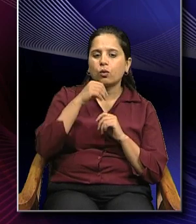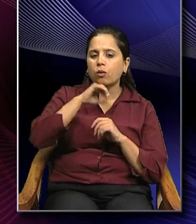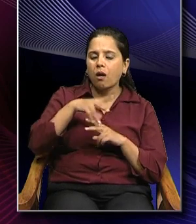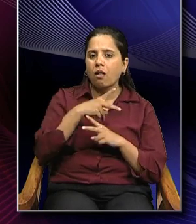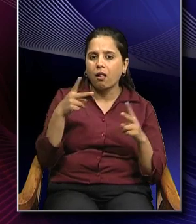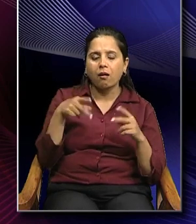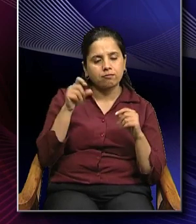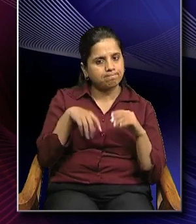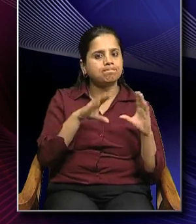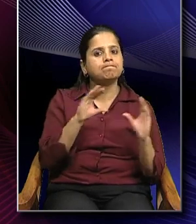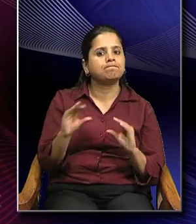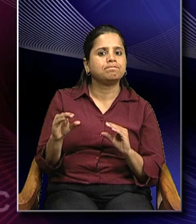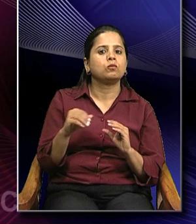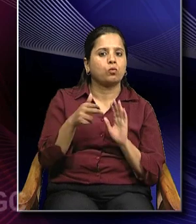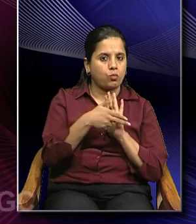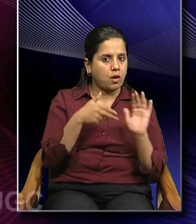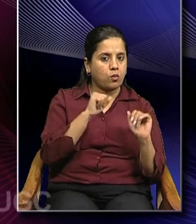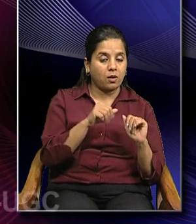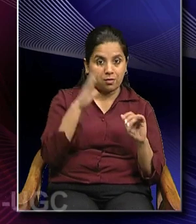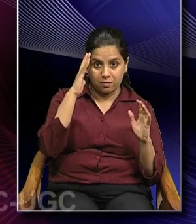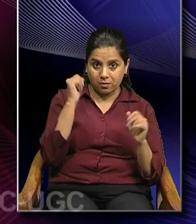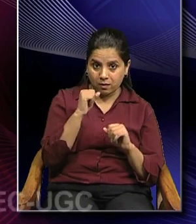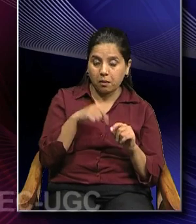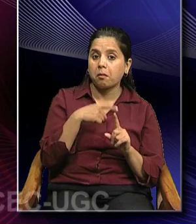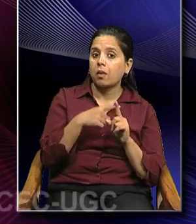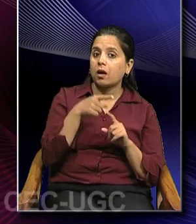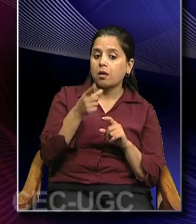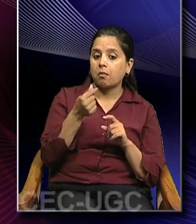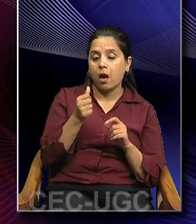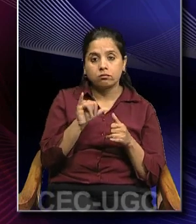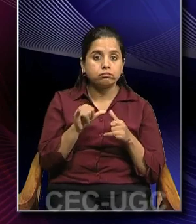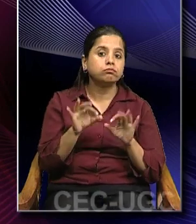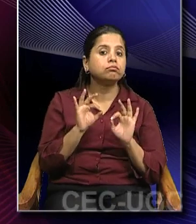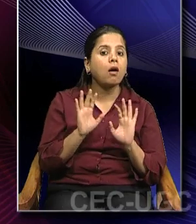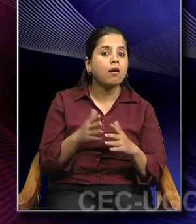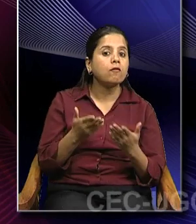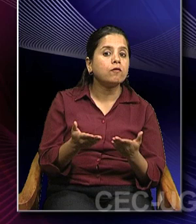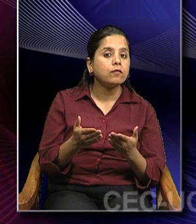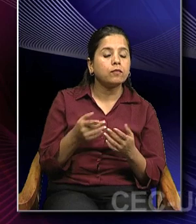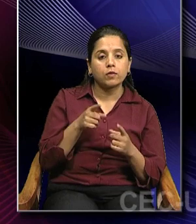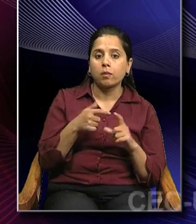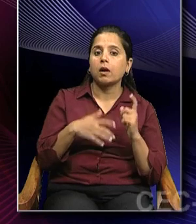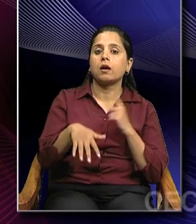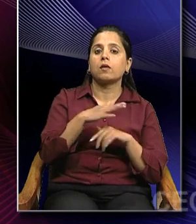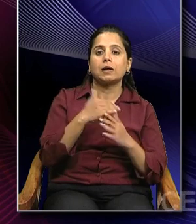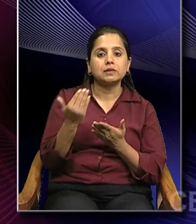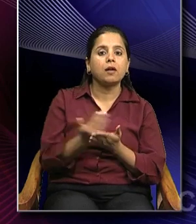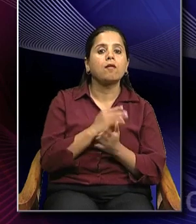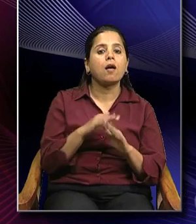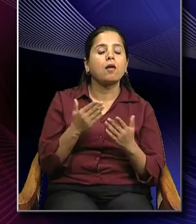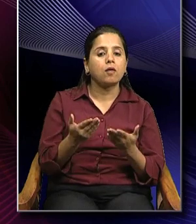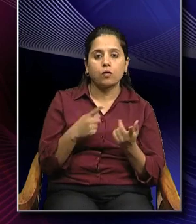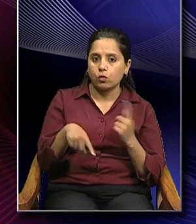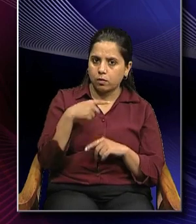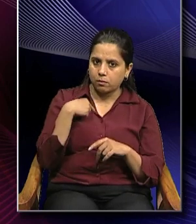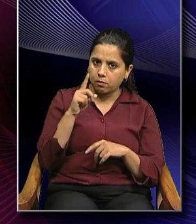well. So it is not only convenient, it is also cost effective, and it is also environmentally safe. So we have